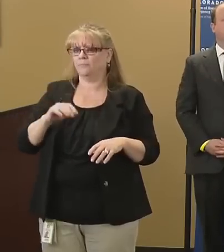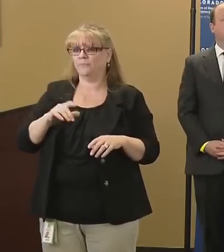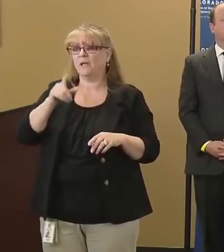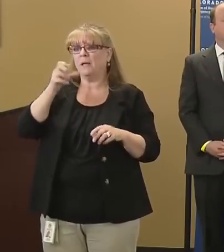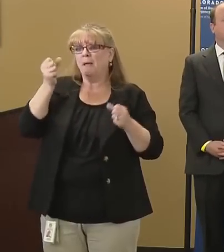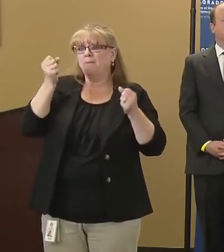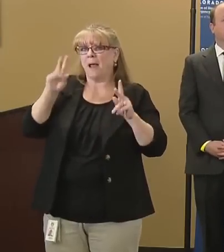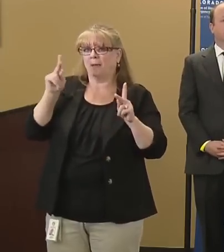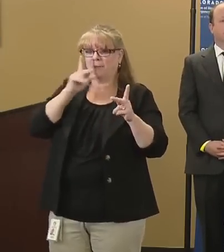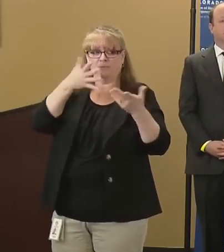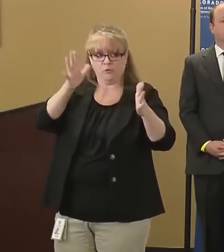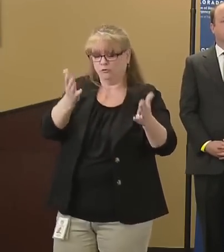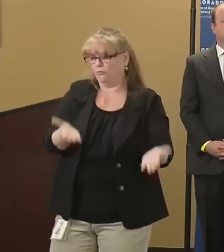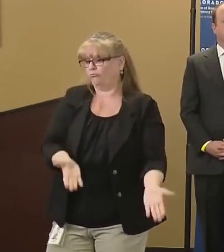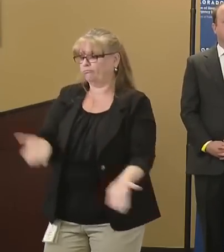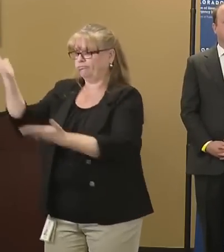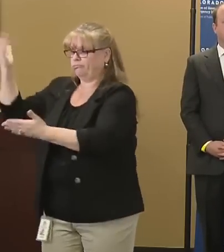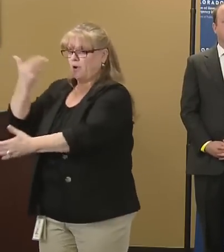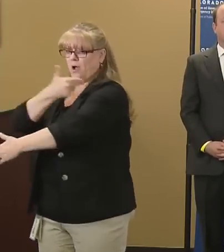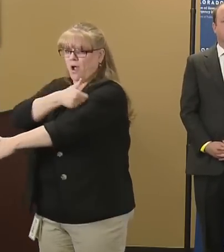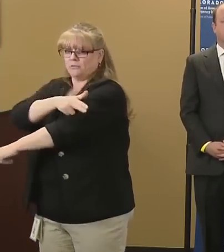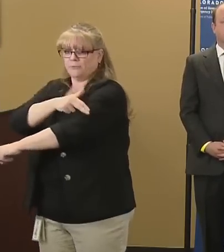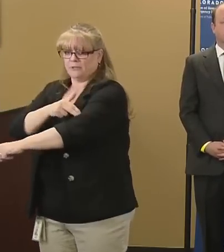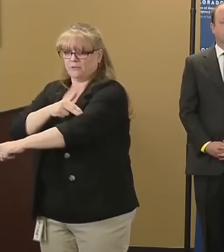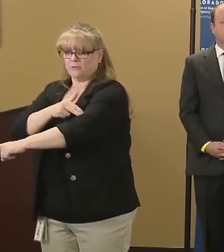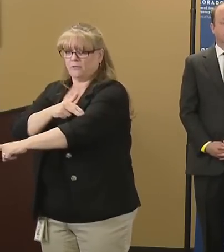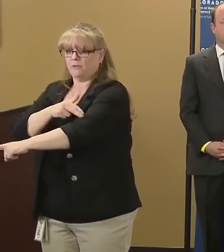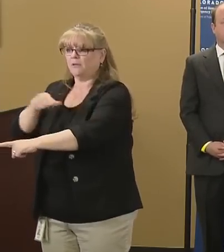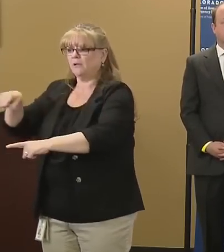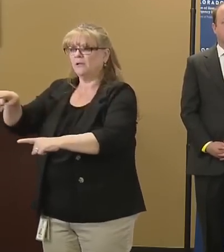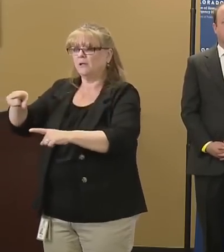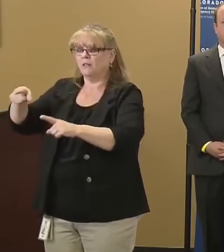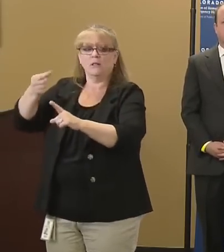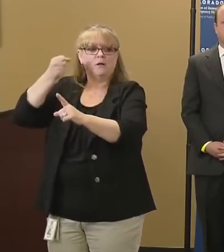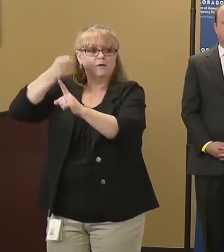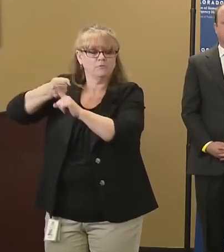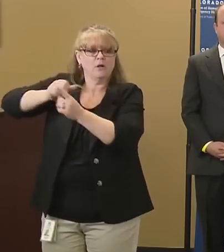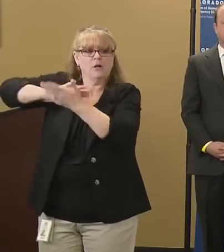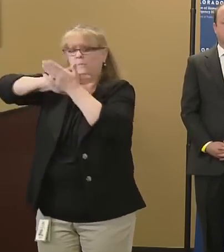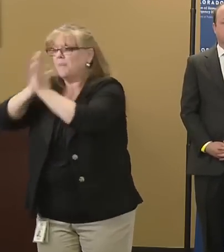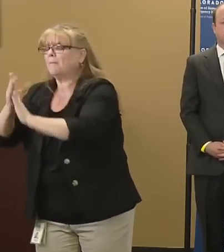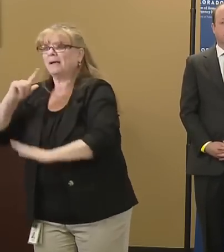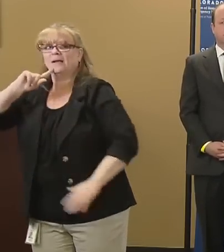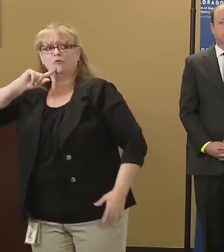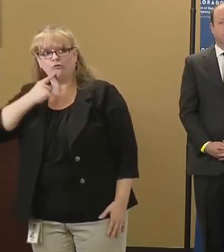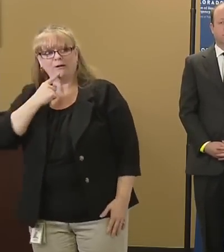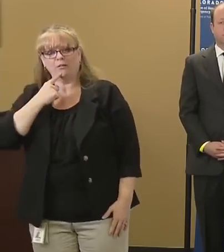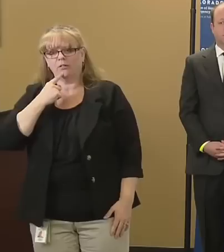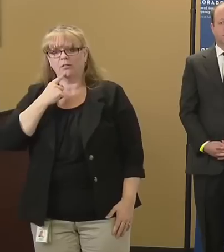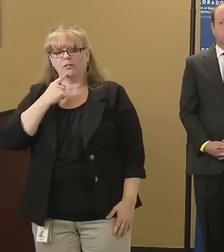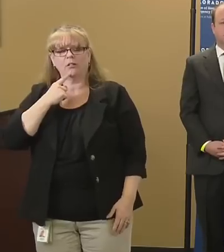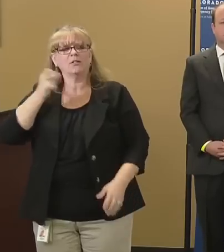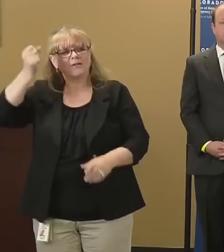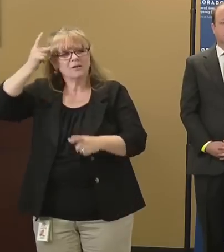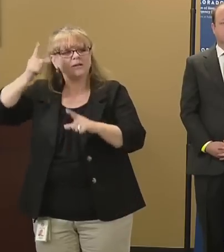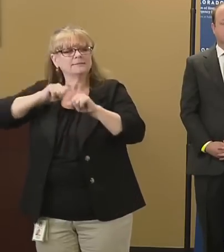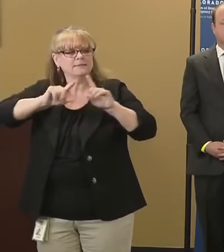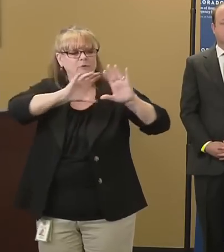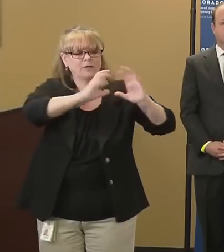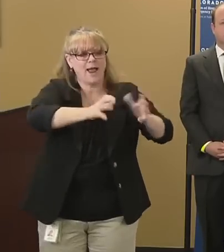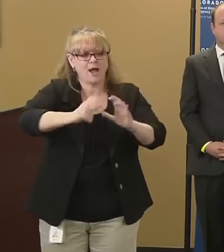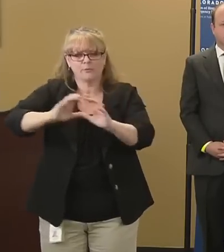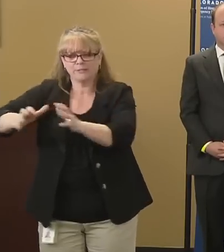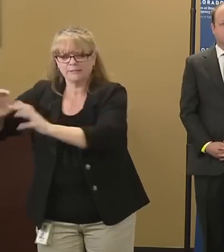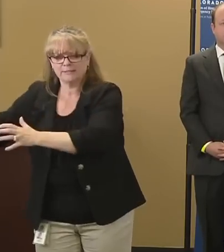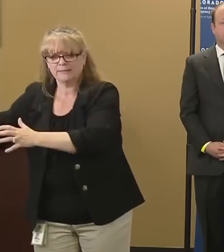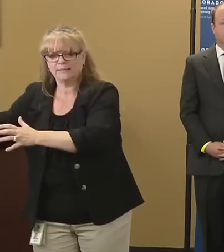and then there are ones that get critically ill from it, and they're different. When I was talking about the 2 weeks on a ventilator, of course they're in the